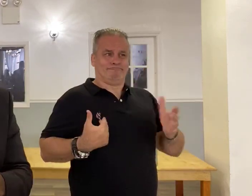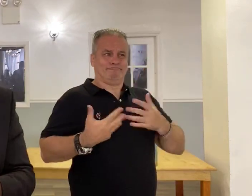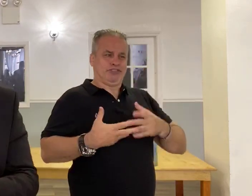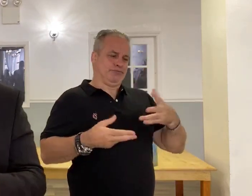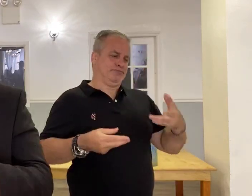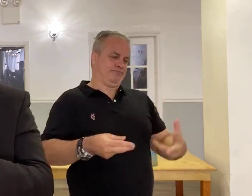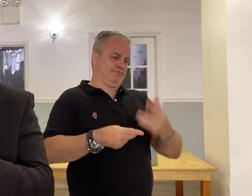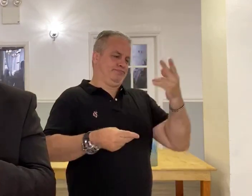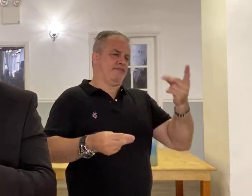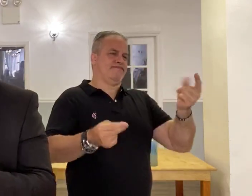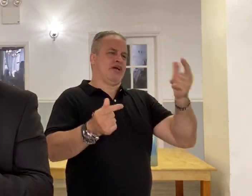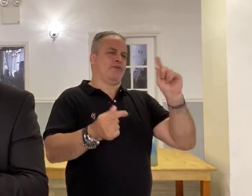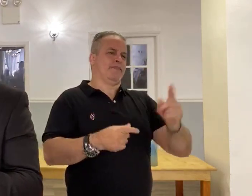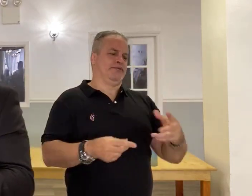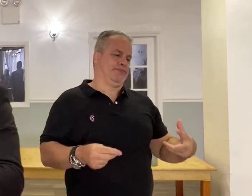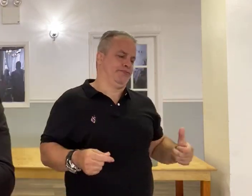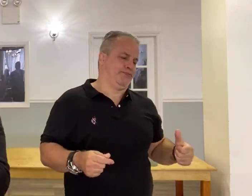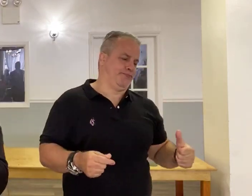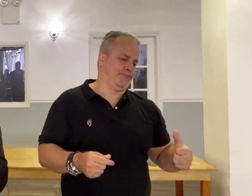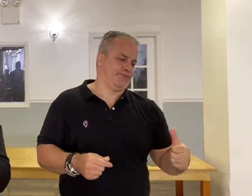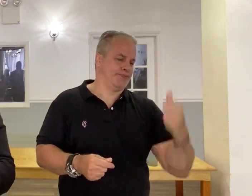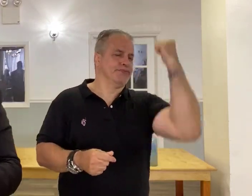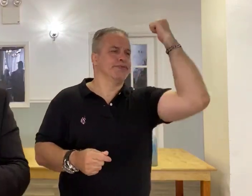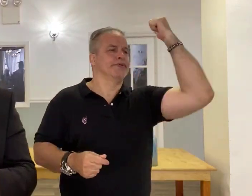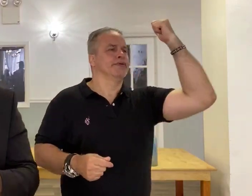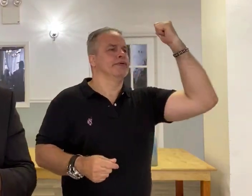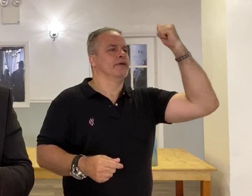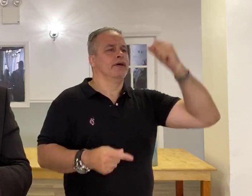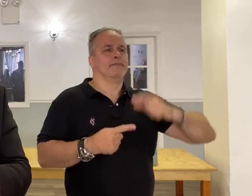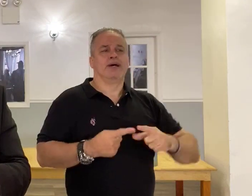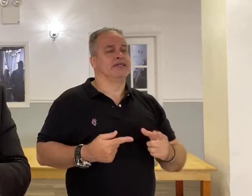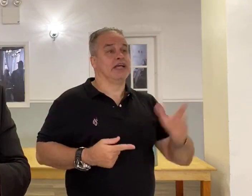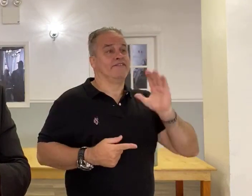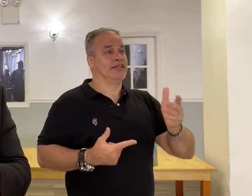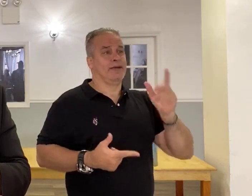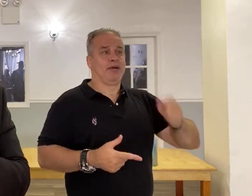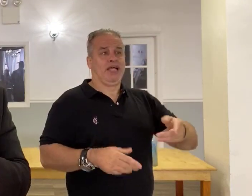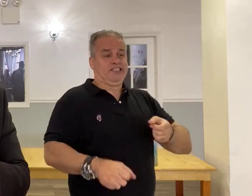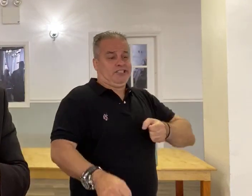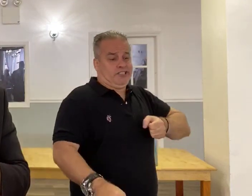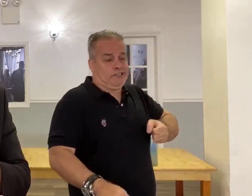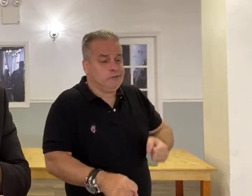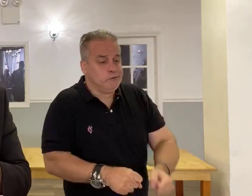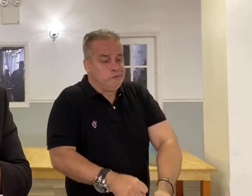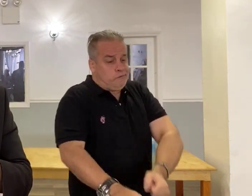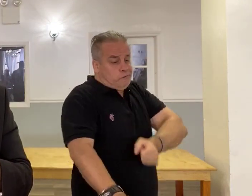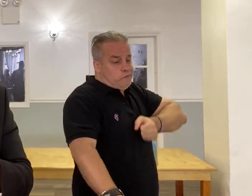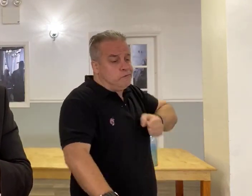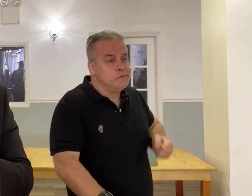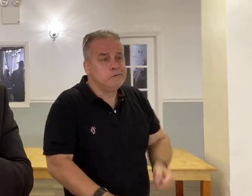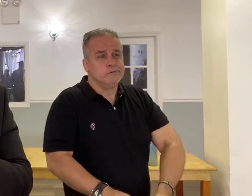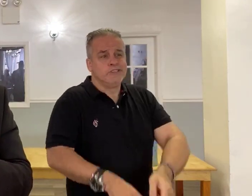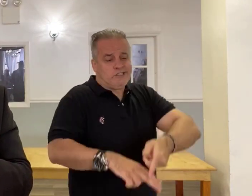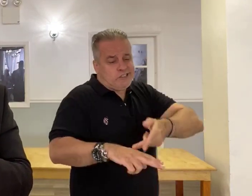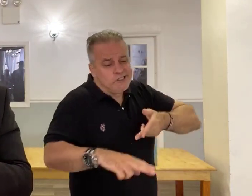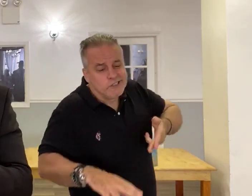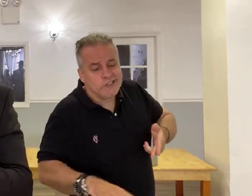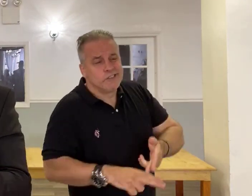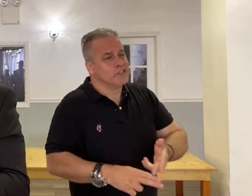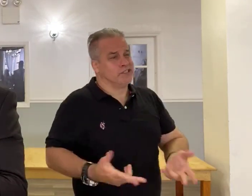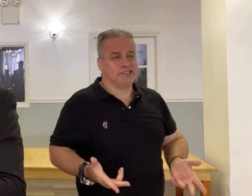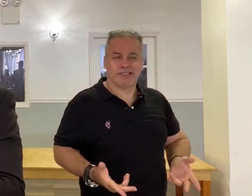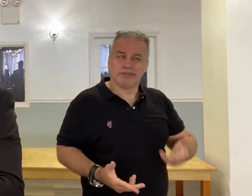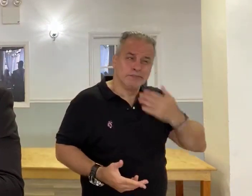Hoboken, New Jersey, just on the other side of the Hudson River. And he's unique. He happens to be